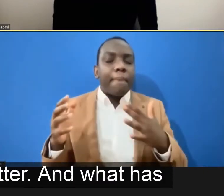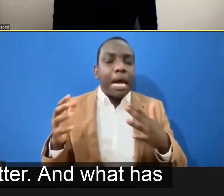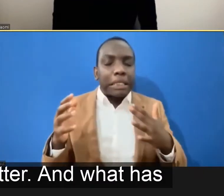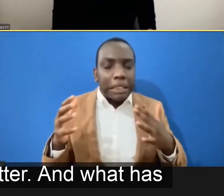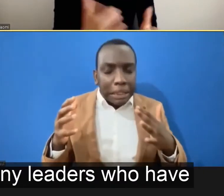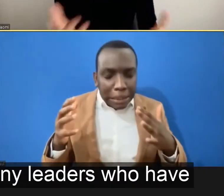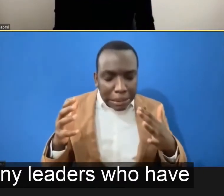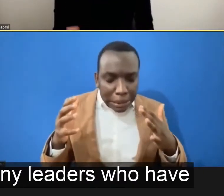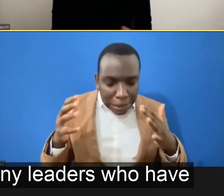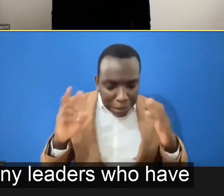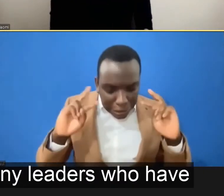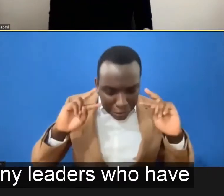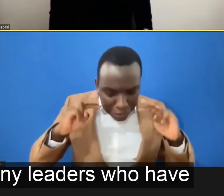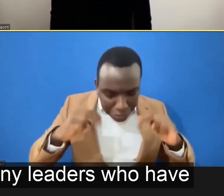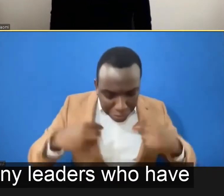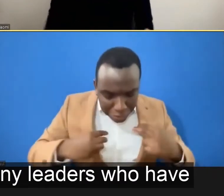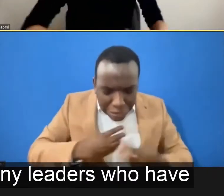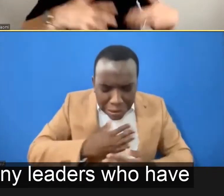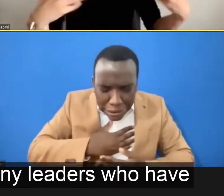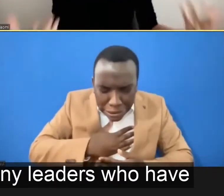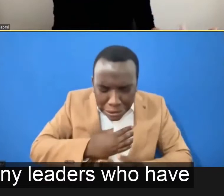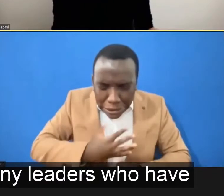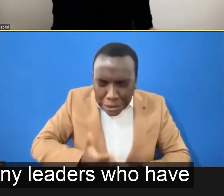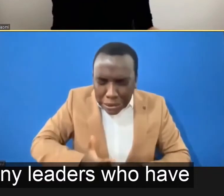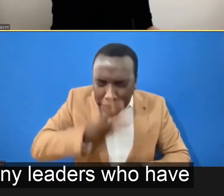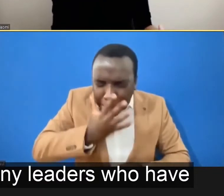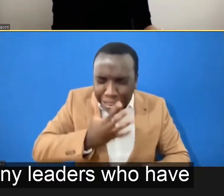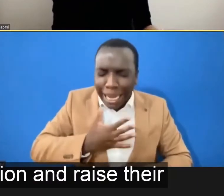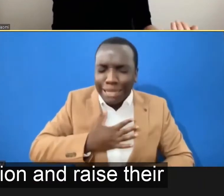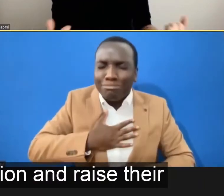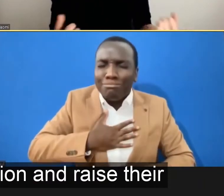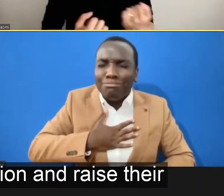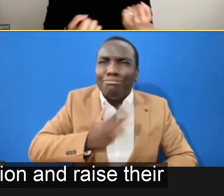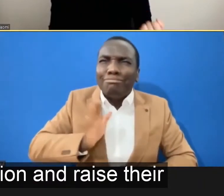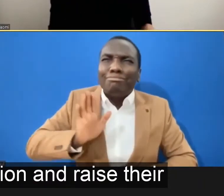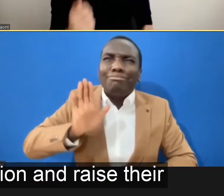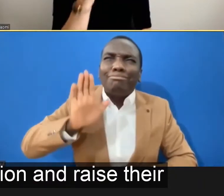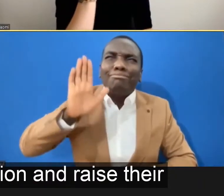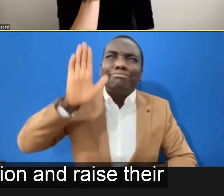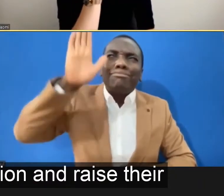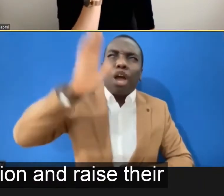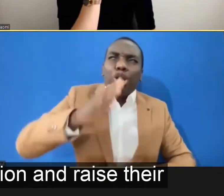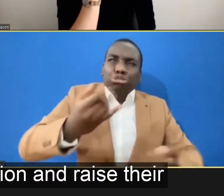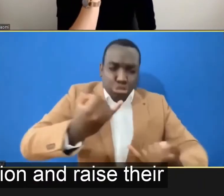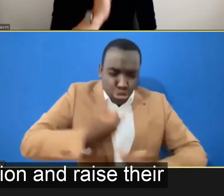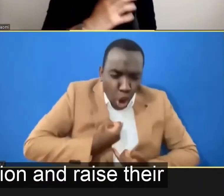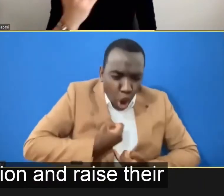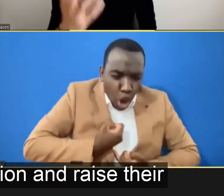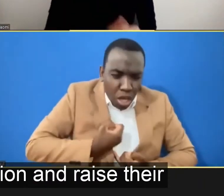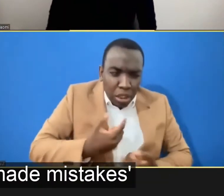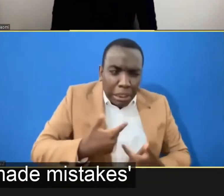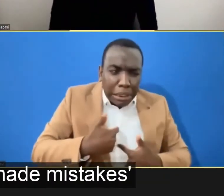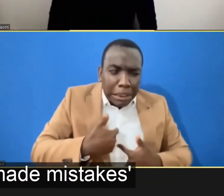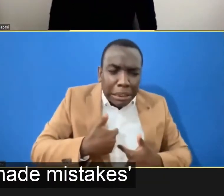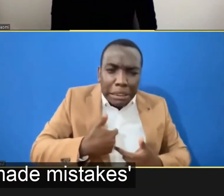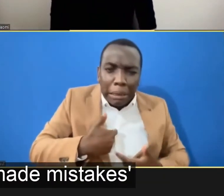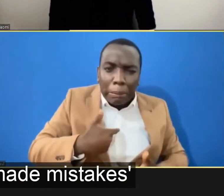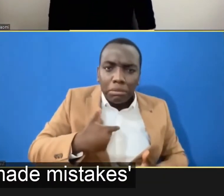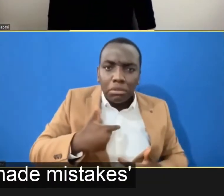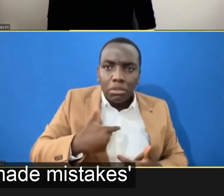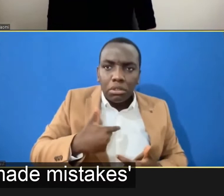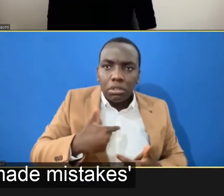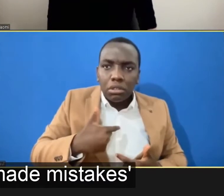And what has happened is there are many leaders who have had to do a lot of introspection and raise their hands and